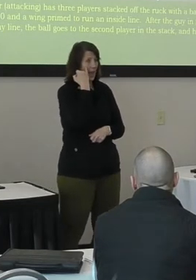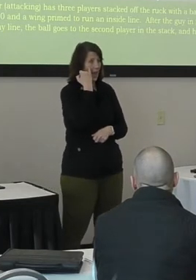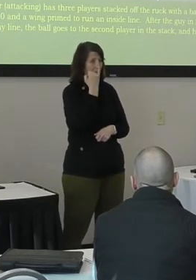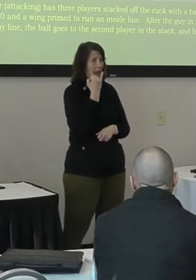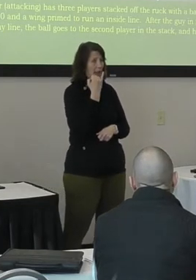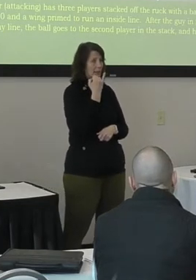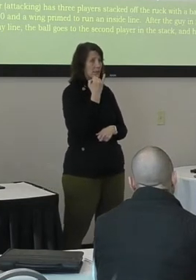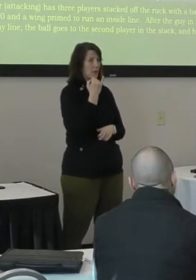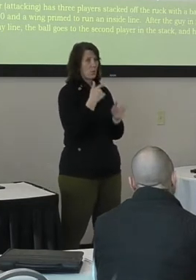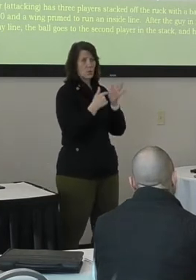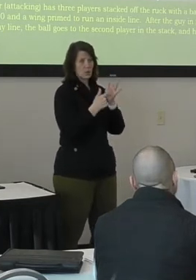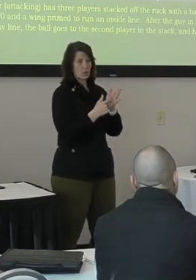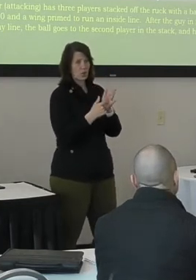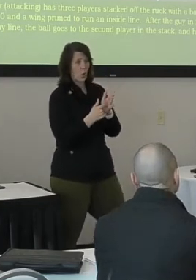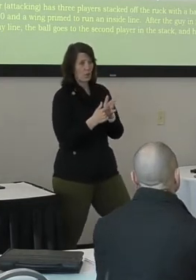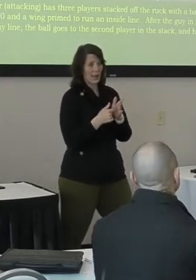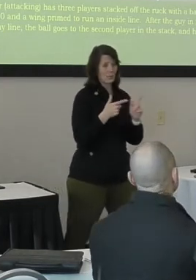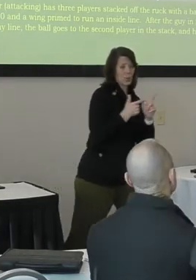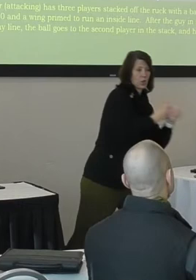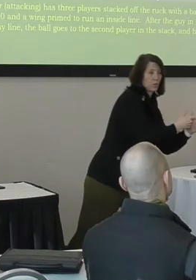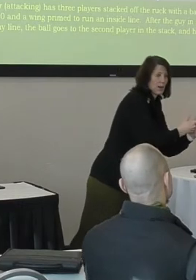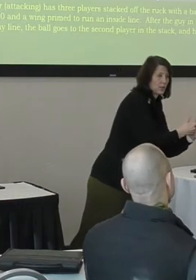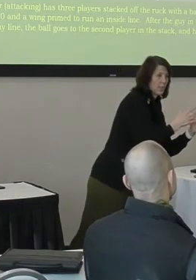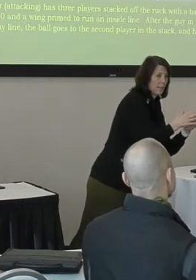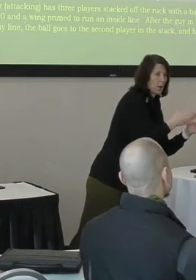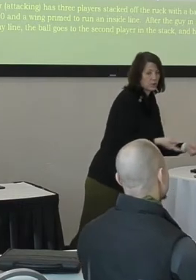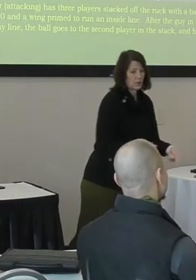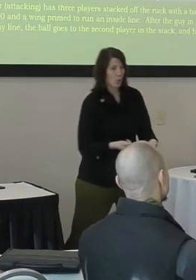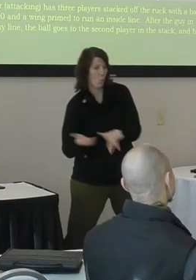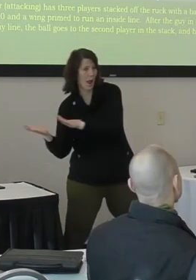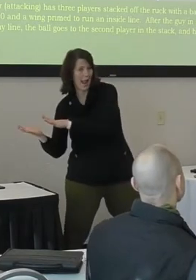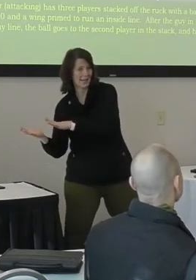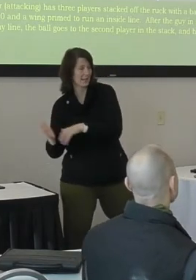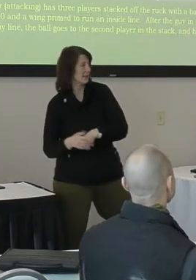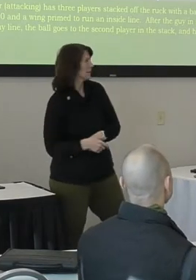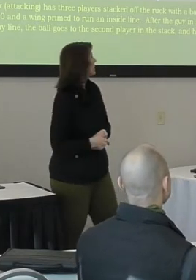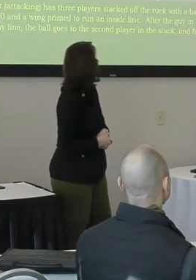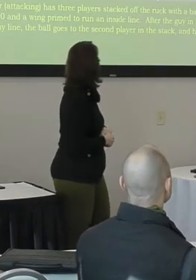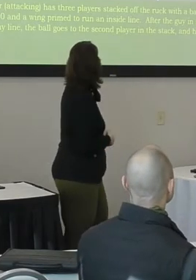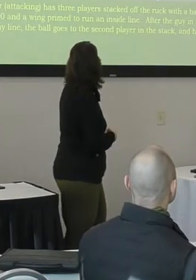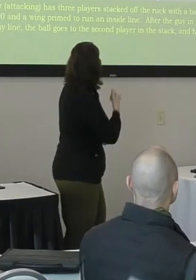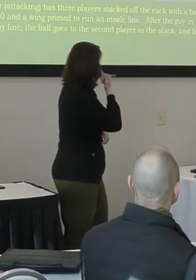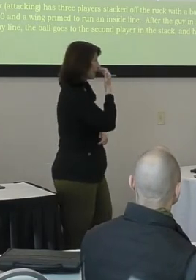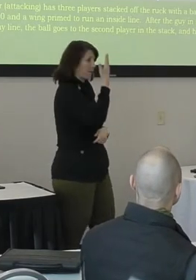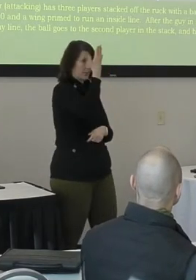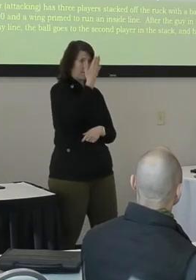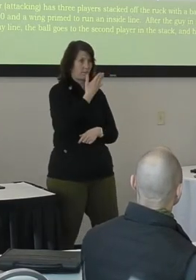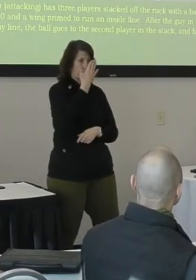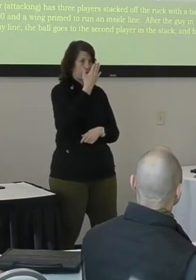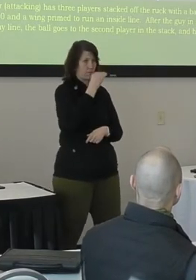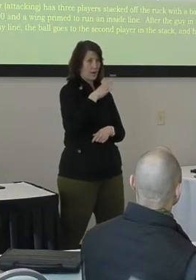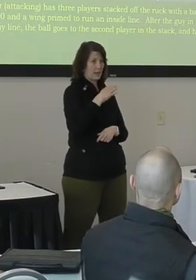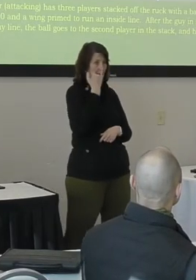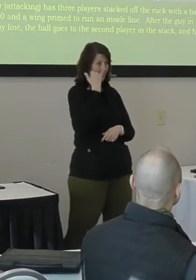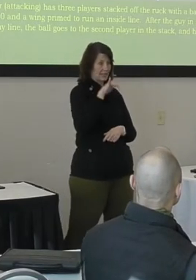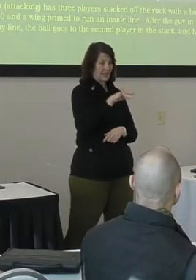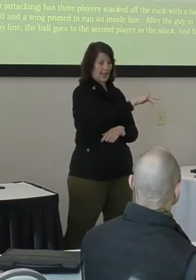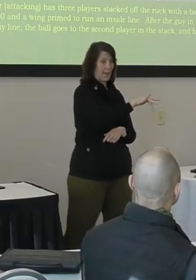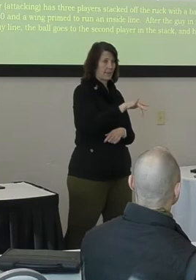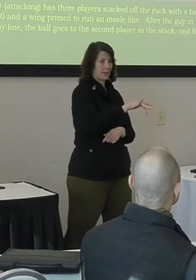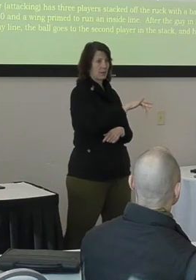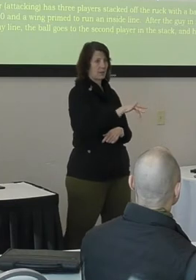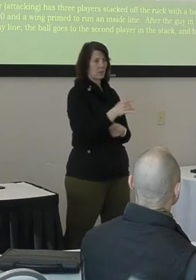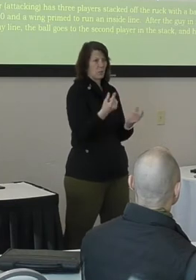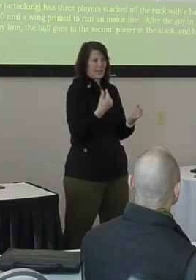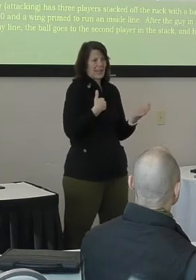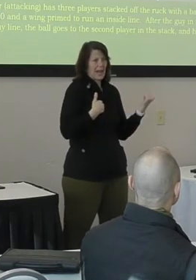we're going to show like we're crashing it in, but the ball is actually going to be wide. Now, if this front guy, if the gap is there, what